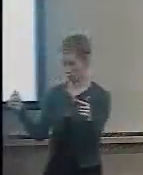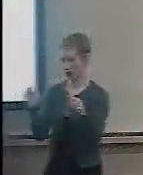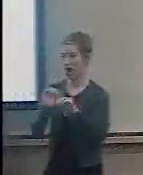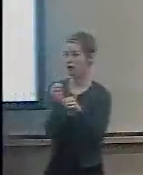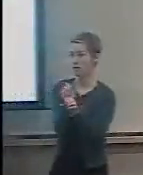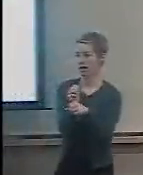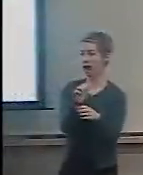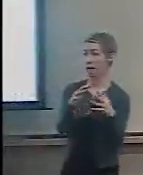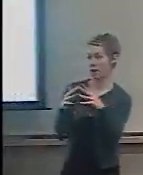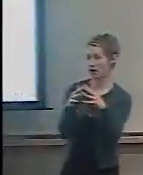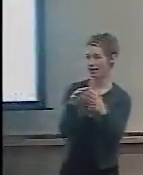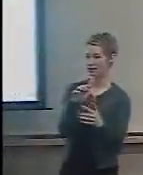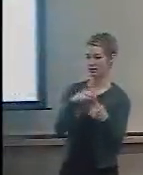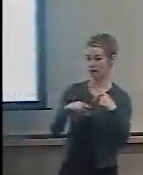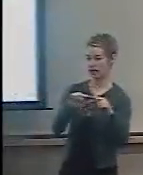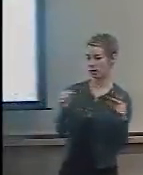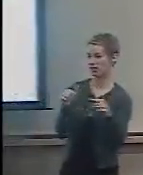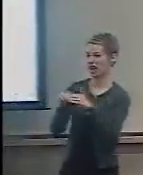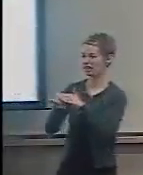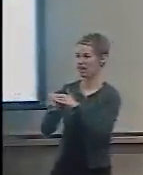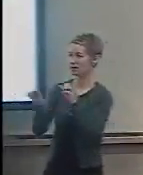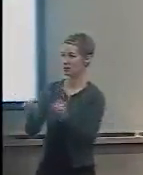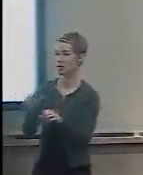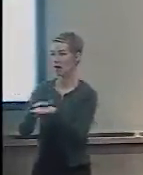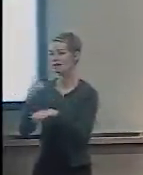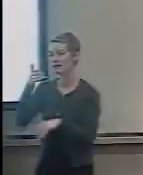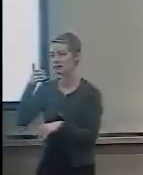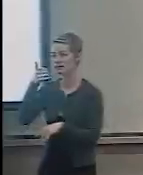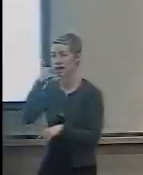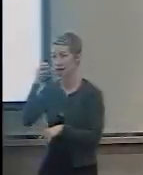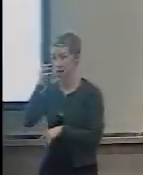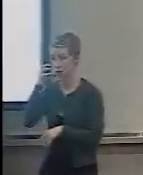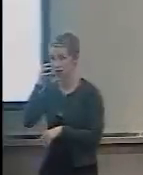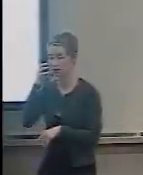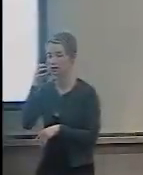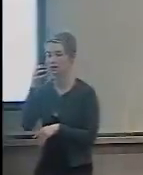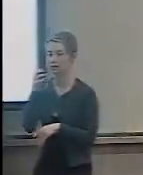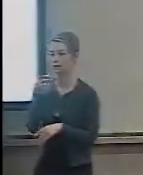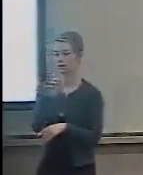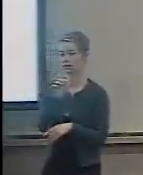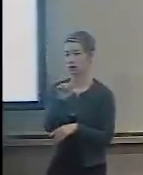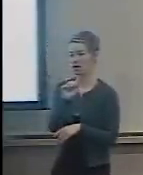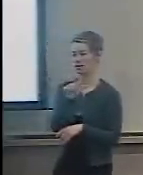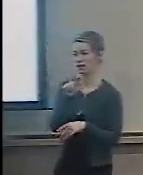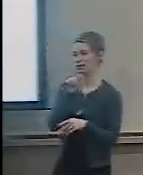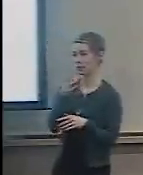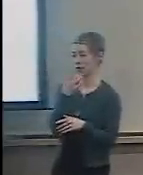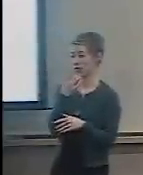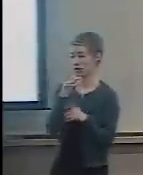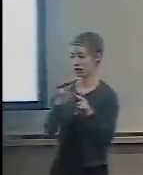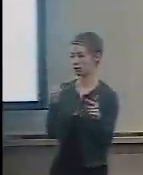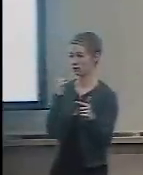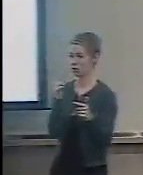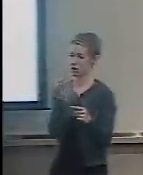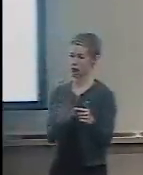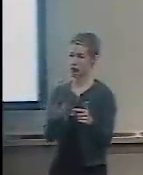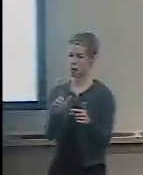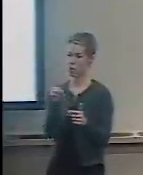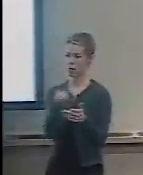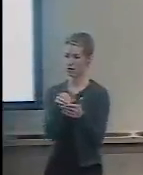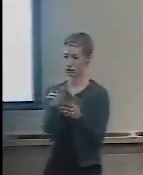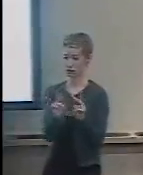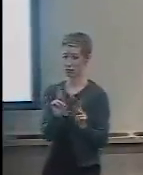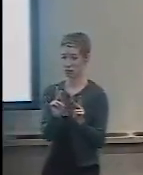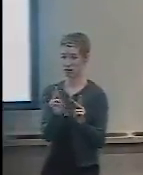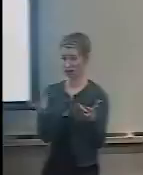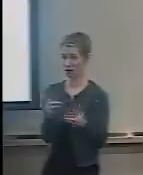Sign Language accessible on cell phones. So American Sign Language is the preferred language of perhaps 1 million people